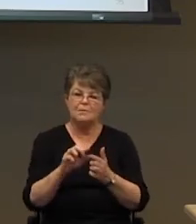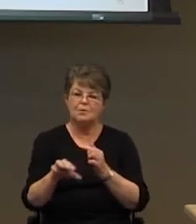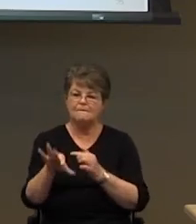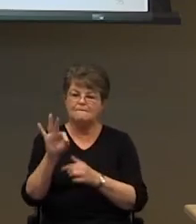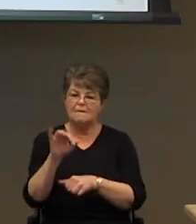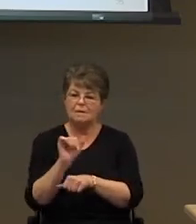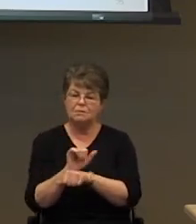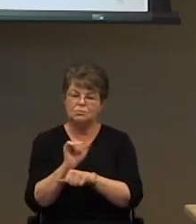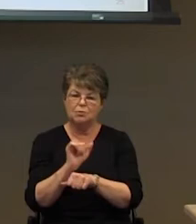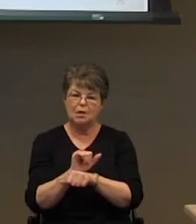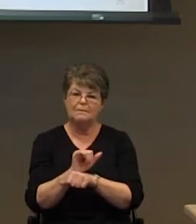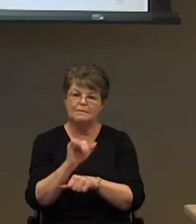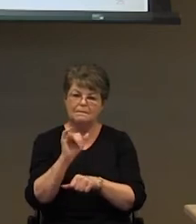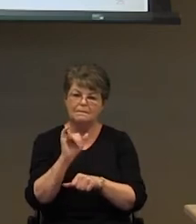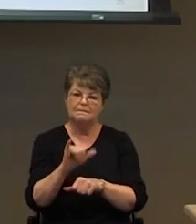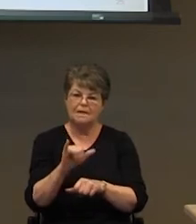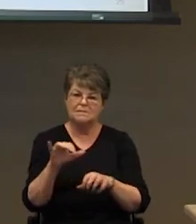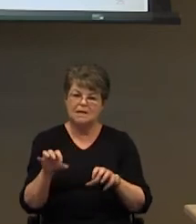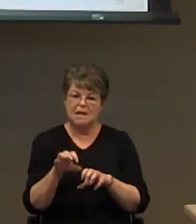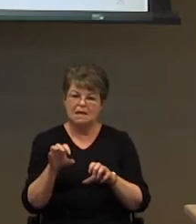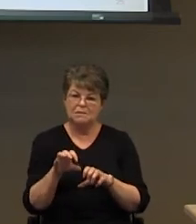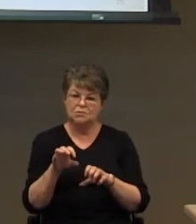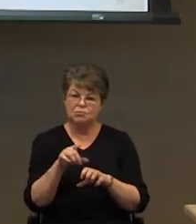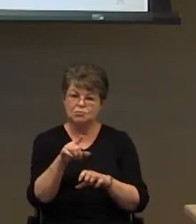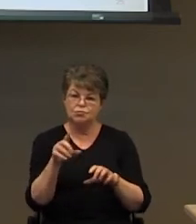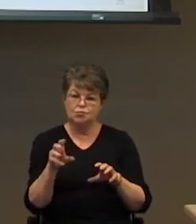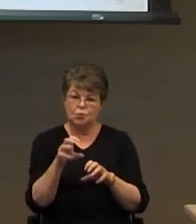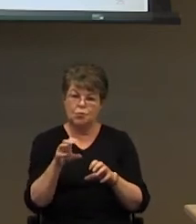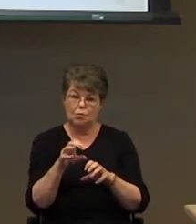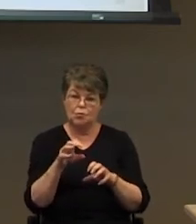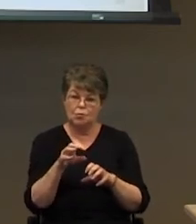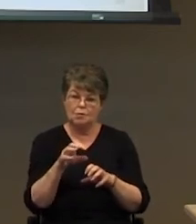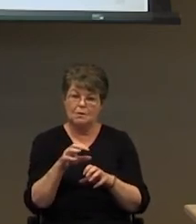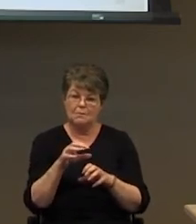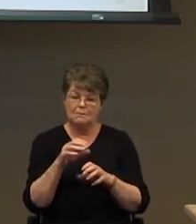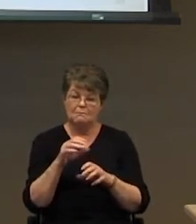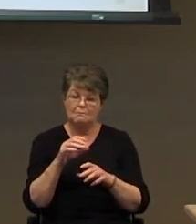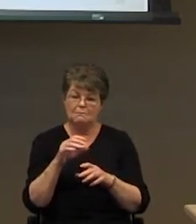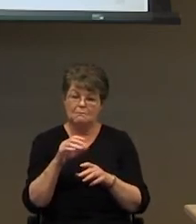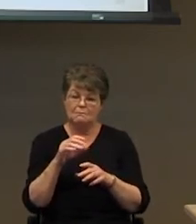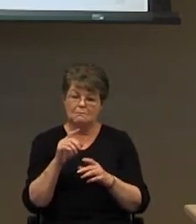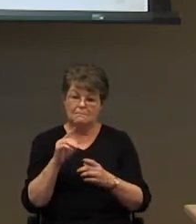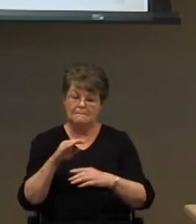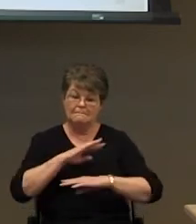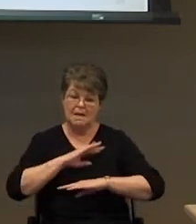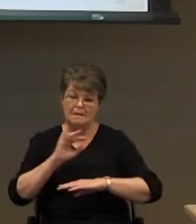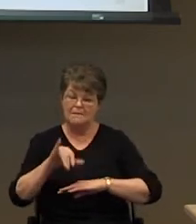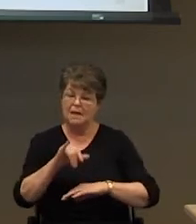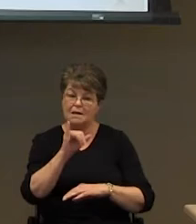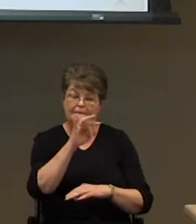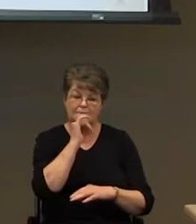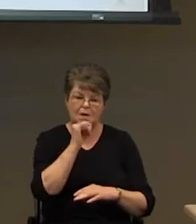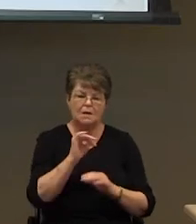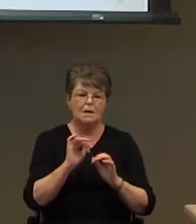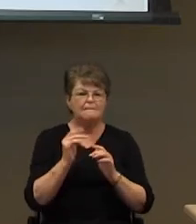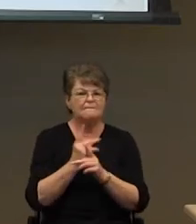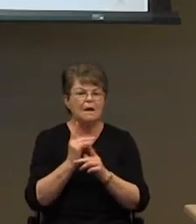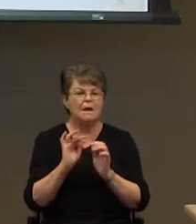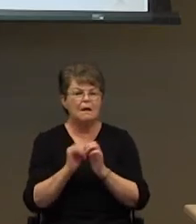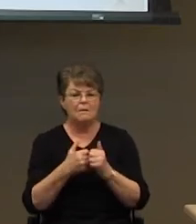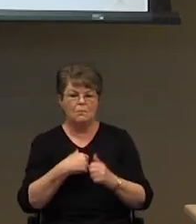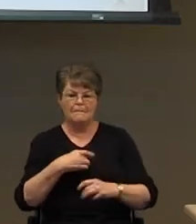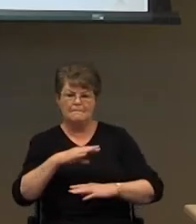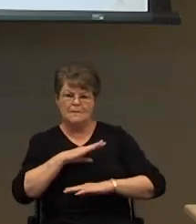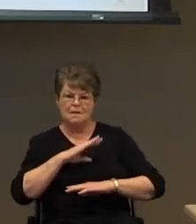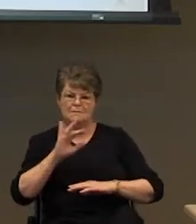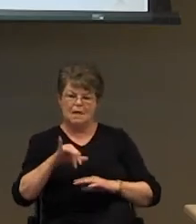jobs, is the actions that we're doing meeting that? And if not, then how do we refigure that strategy? Because that's